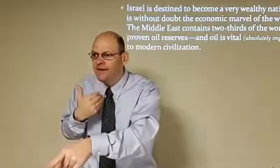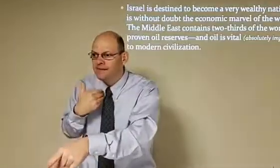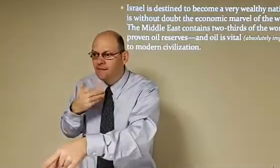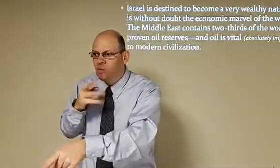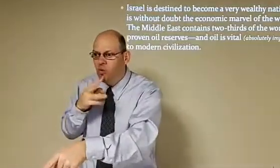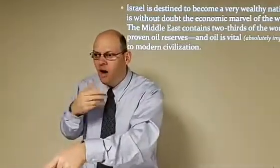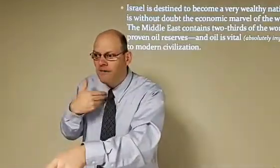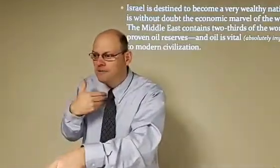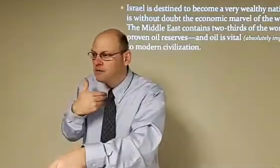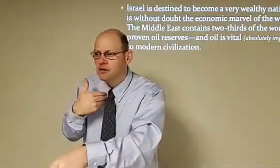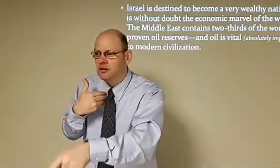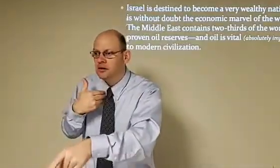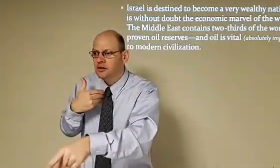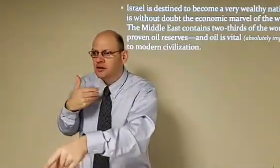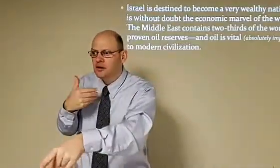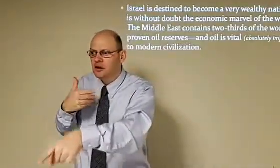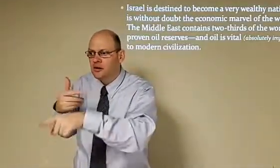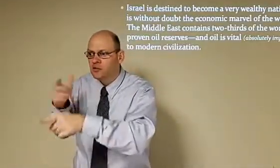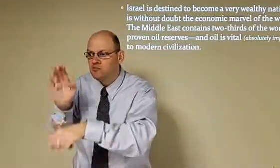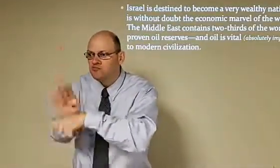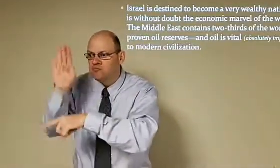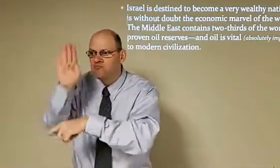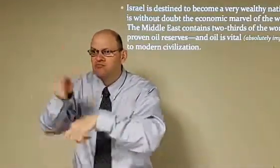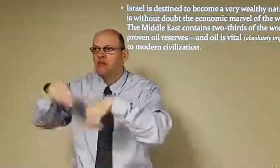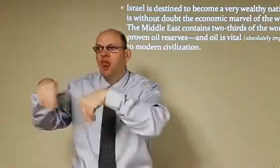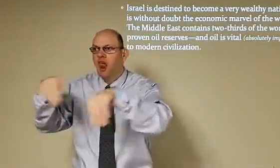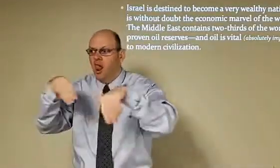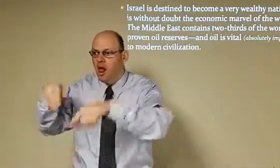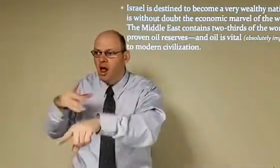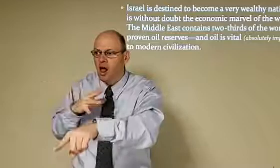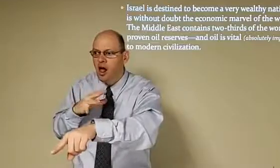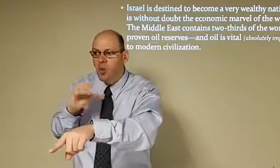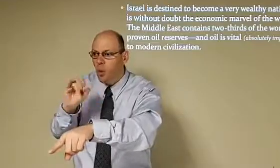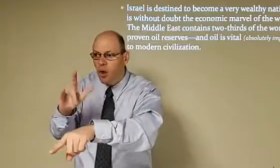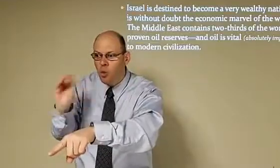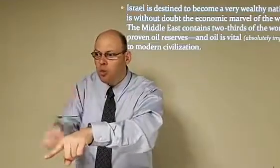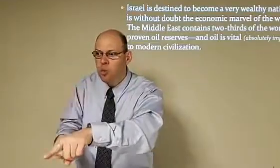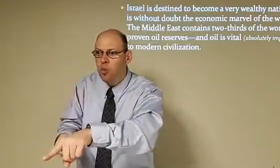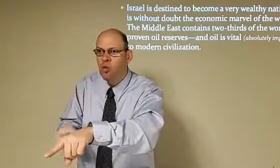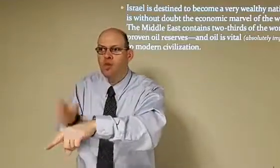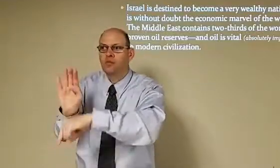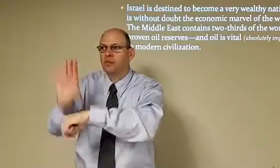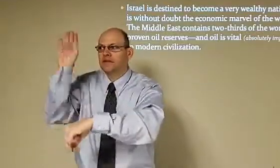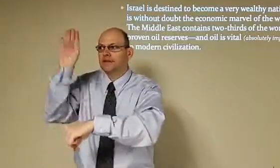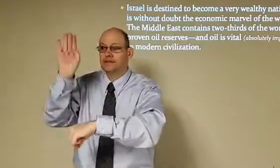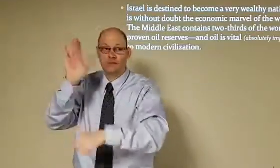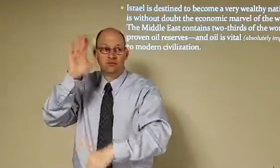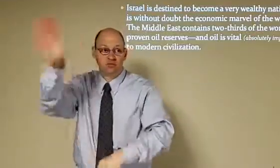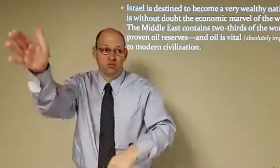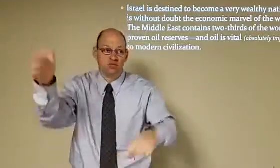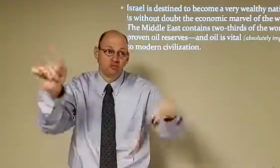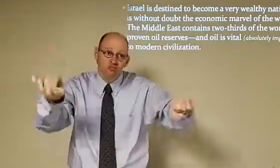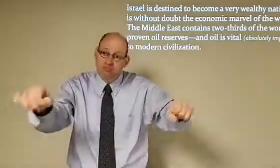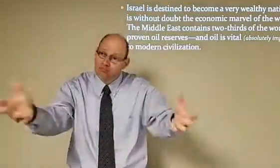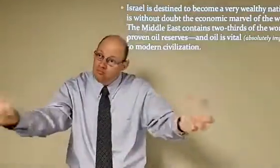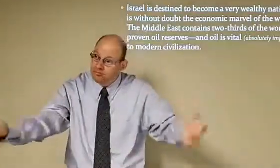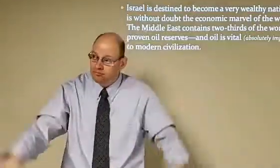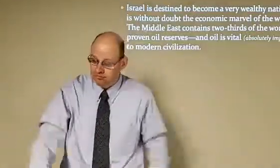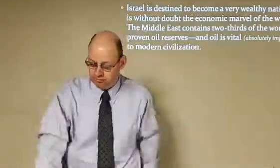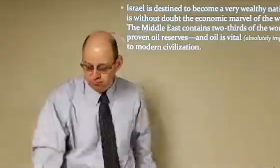have food, they have water, they have all sorts of these things. And we're going to, you know, they're very good at selling. They don't need us. Let's,